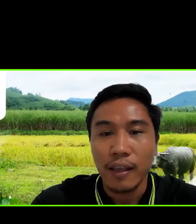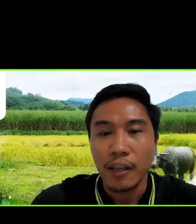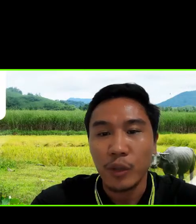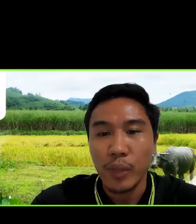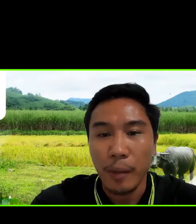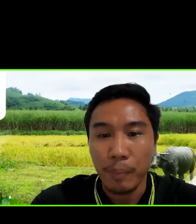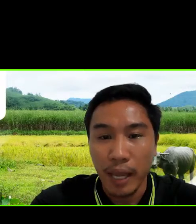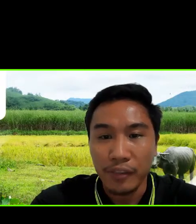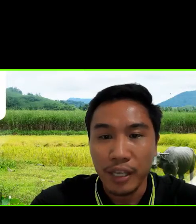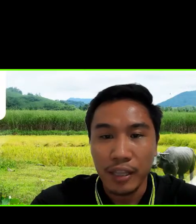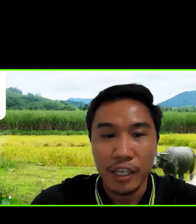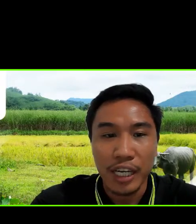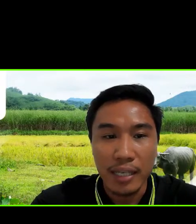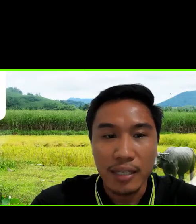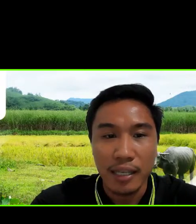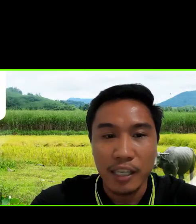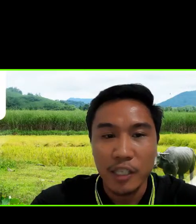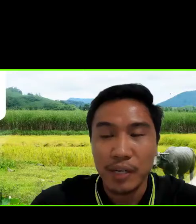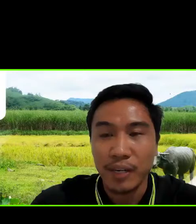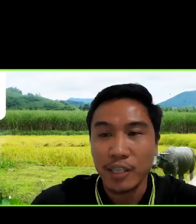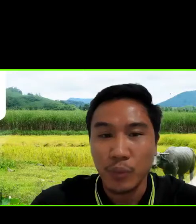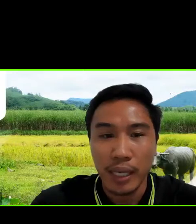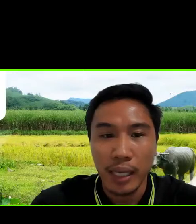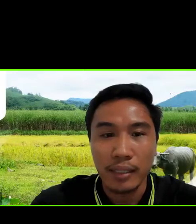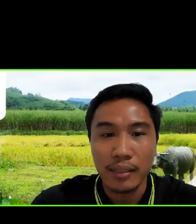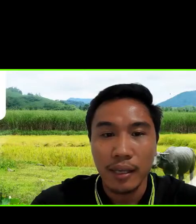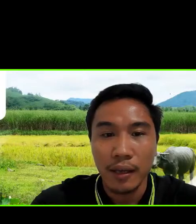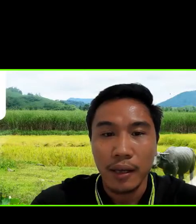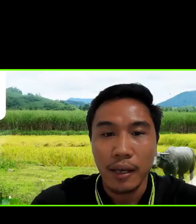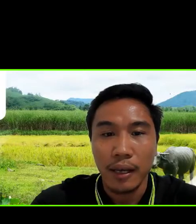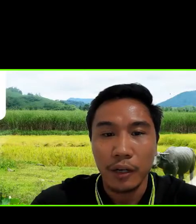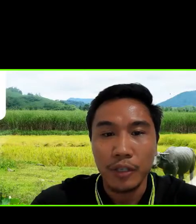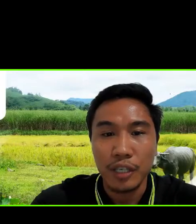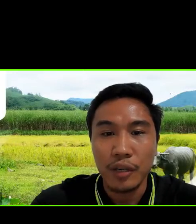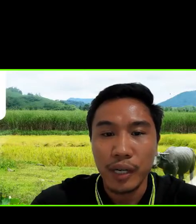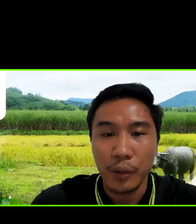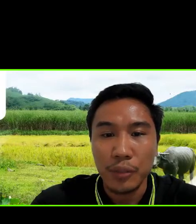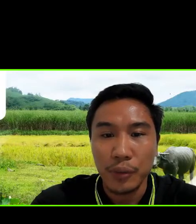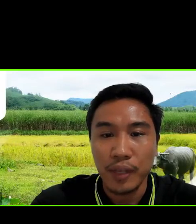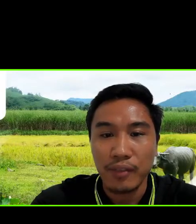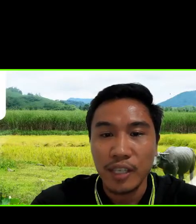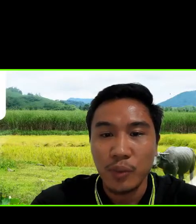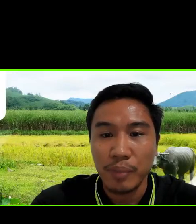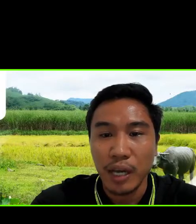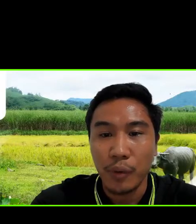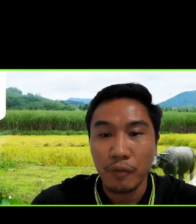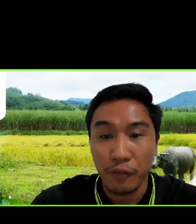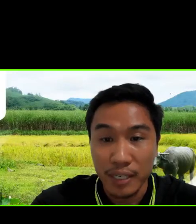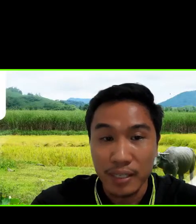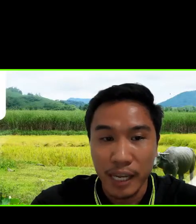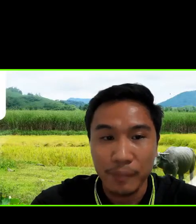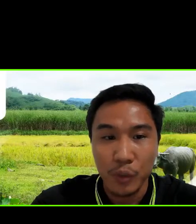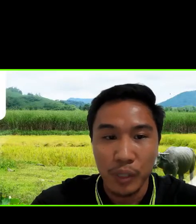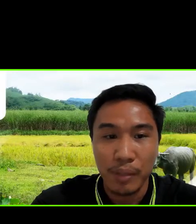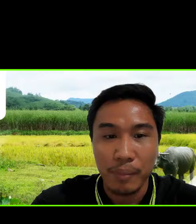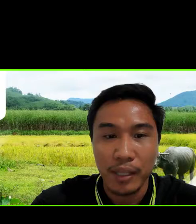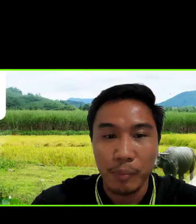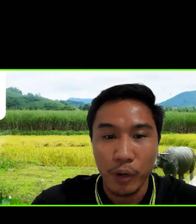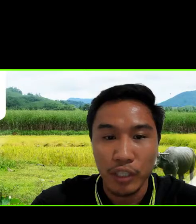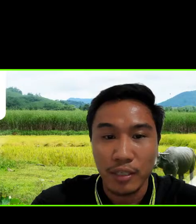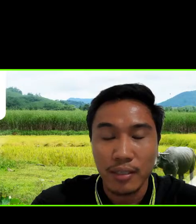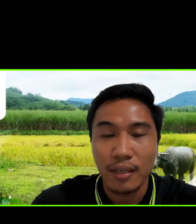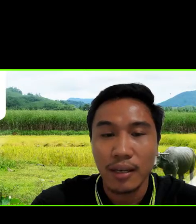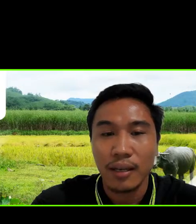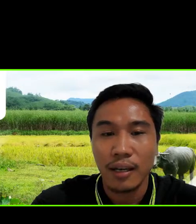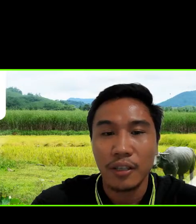project that will apply the learnings and experience we gain. Considering also that this will be our first time to implement